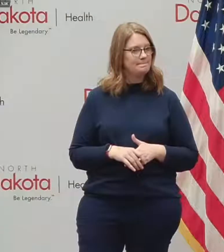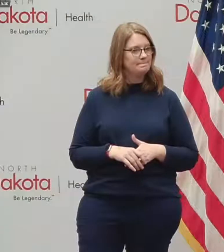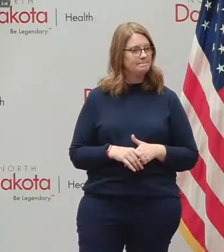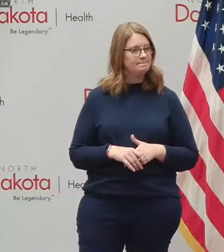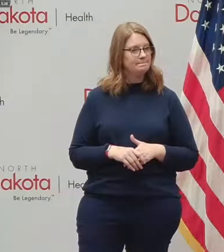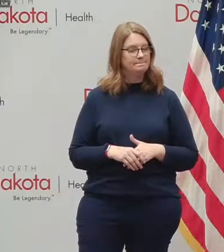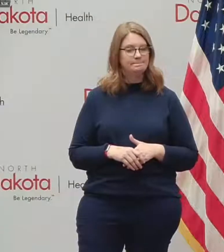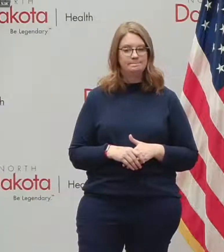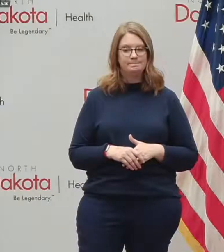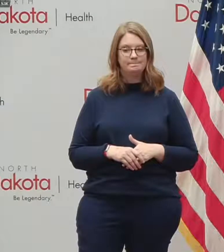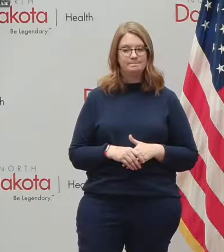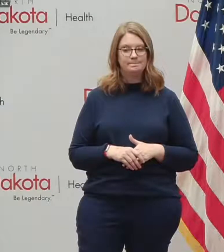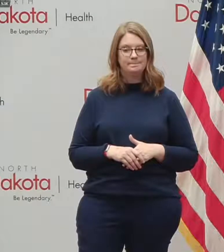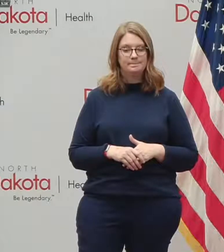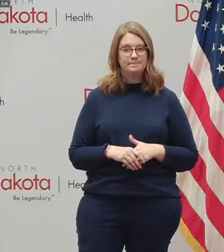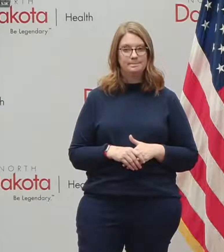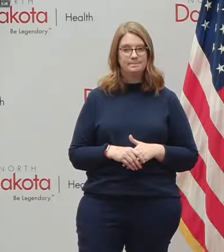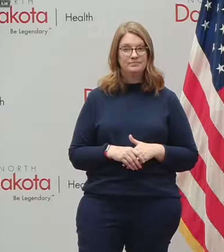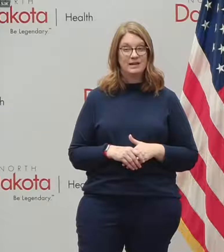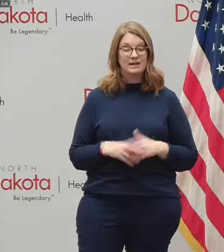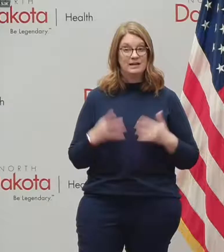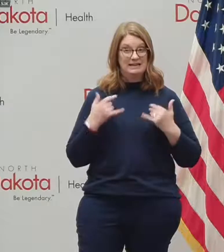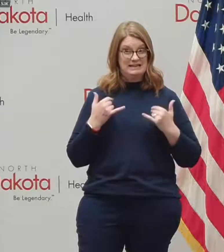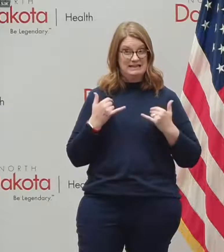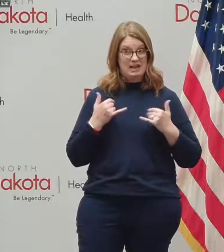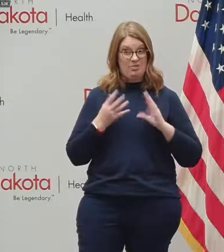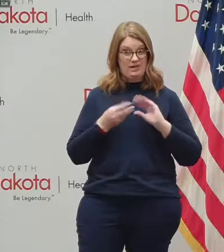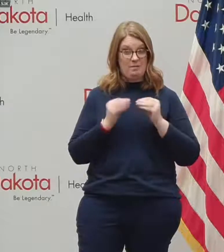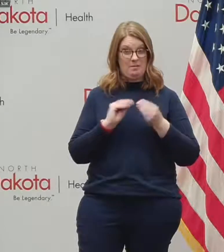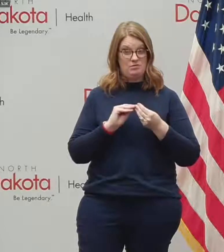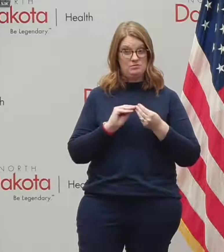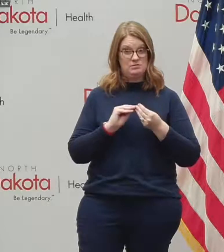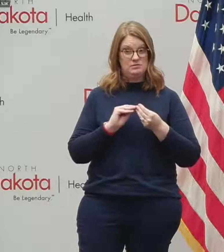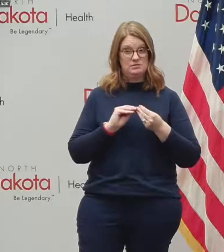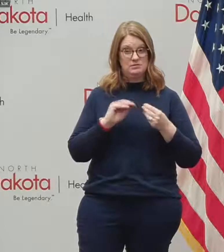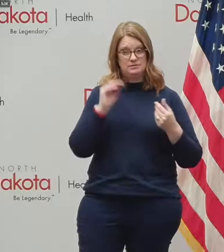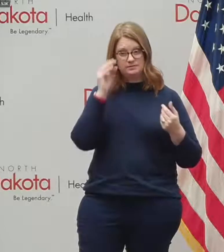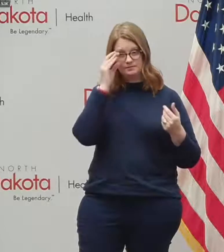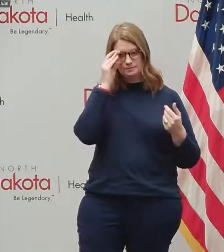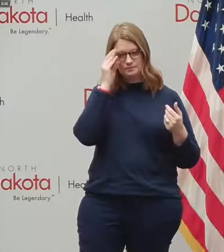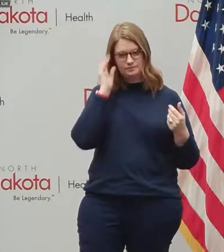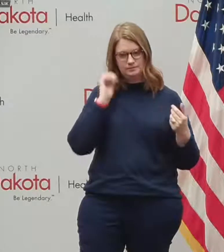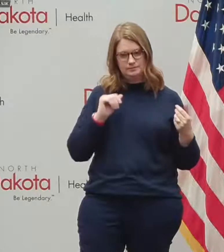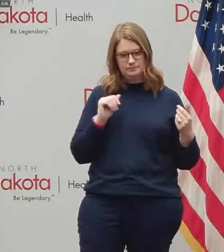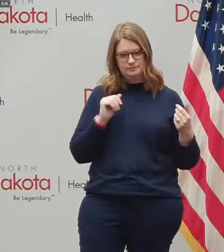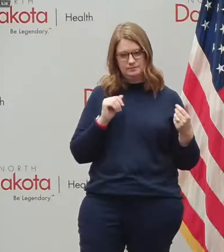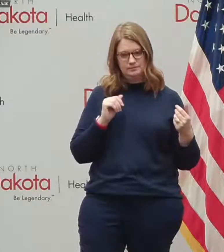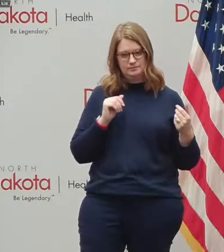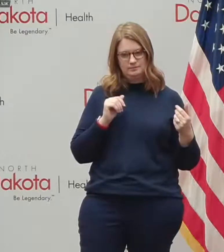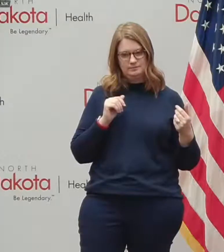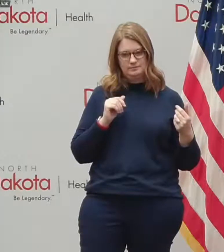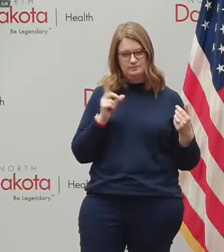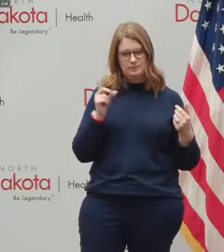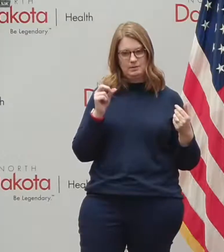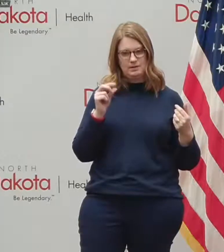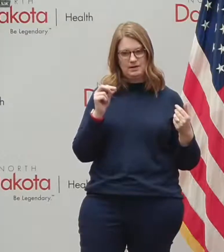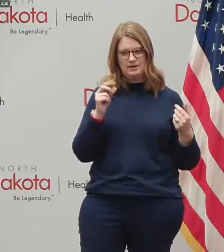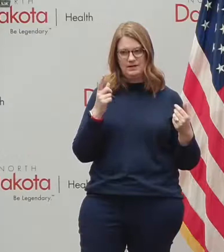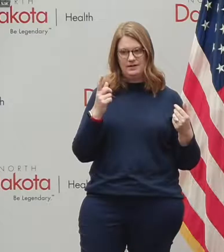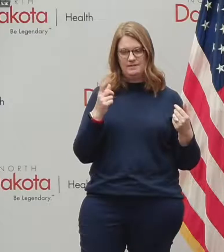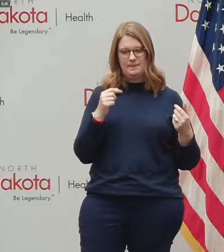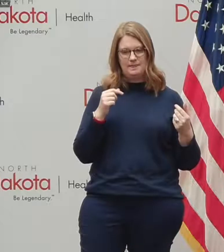When we take a look at the numbers that we're watching, which, let me forward that. I'm going to go to one more thing before I go to